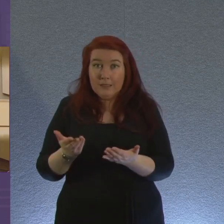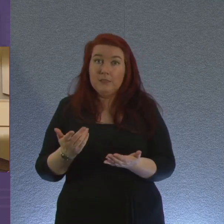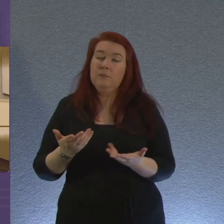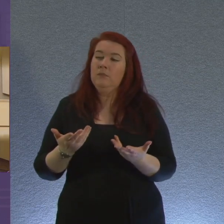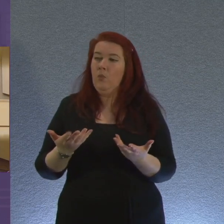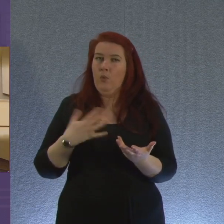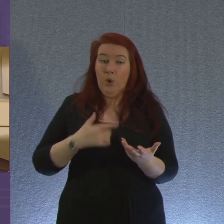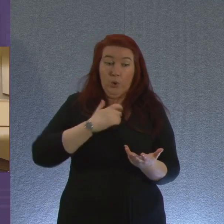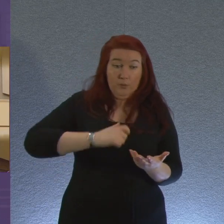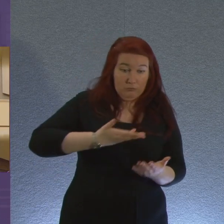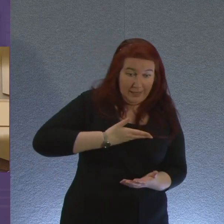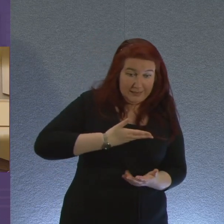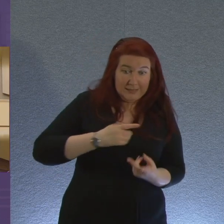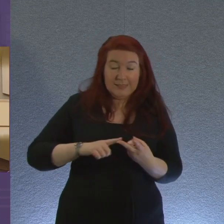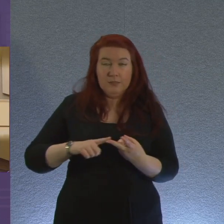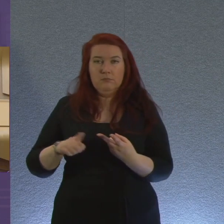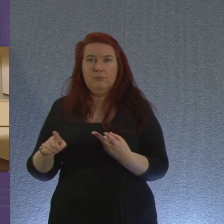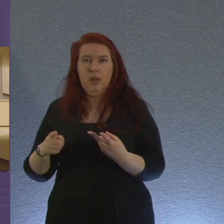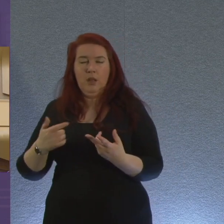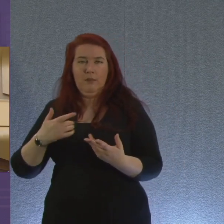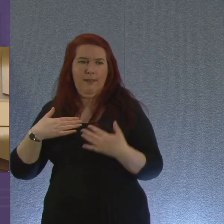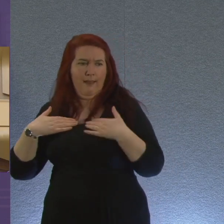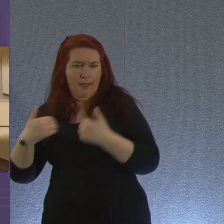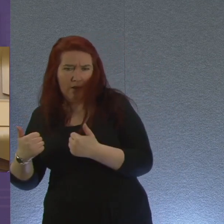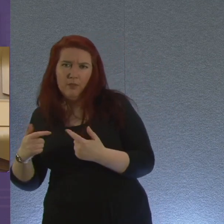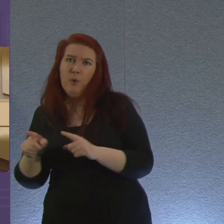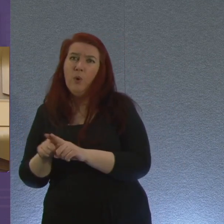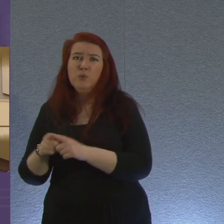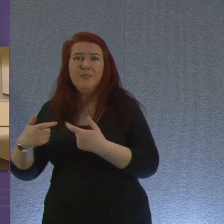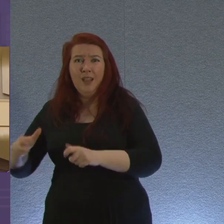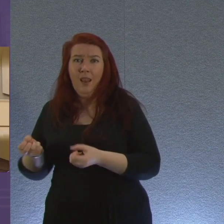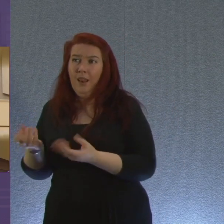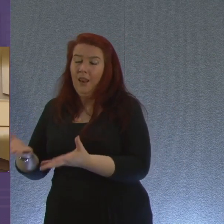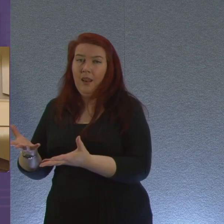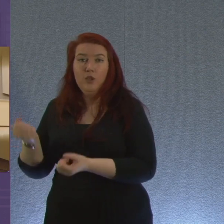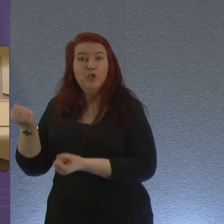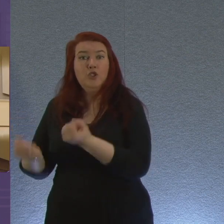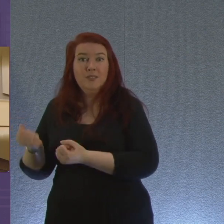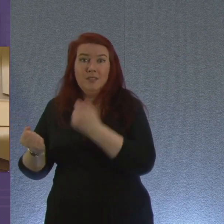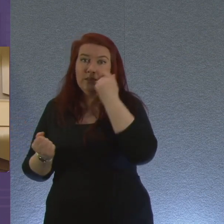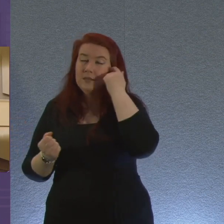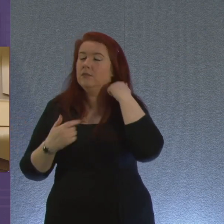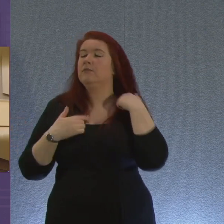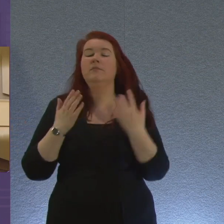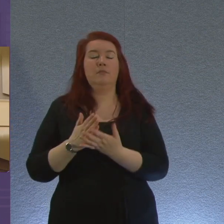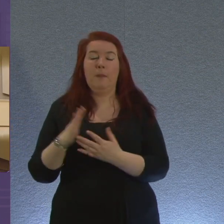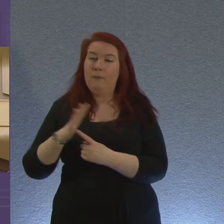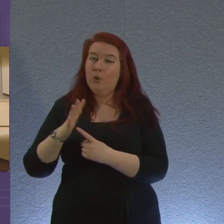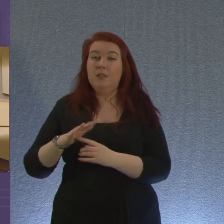health and the efficient administration of justice, because it is incredibly important that Parliament achieves consensus on this extremely